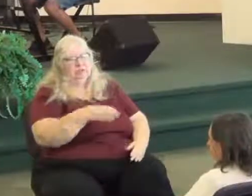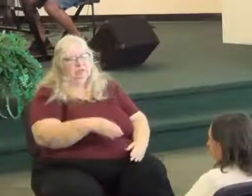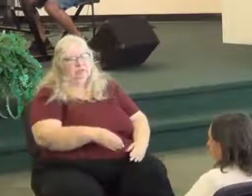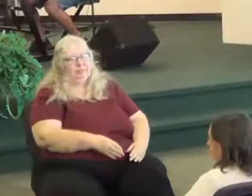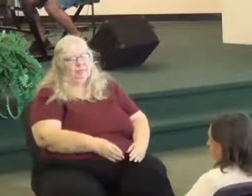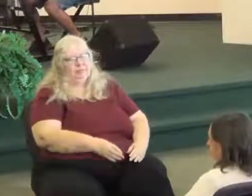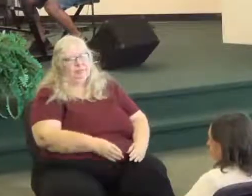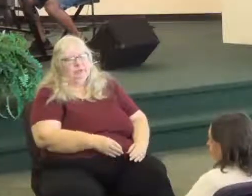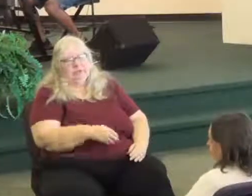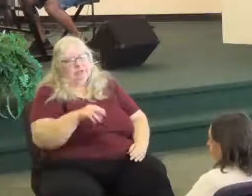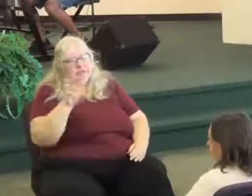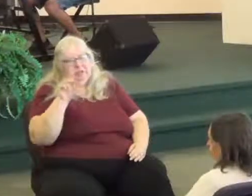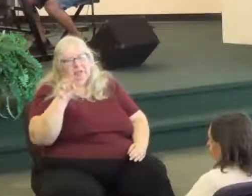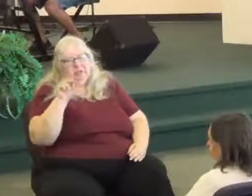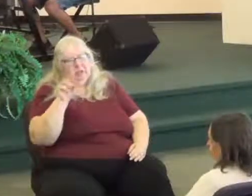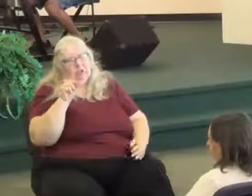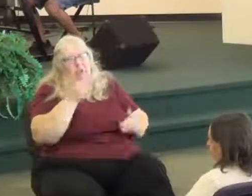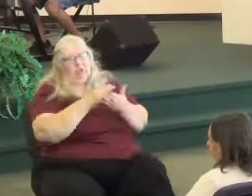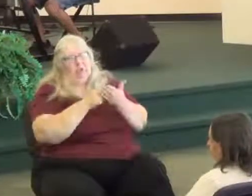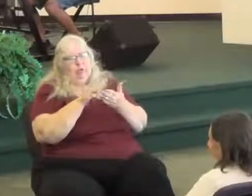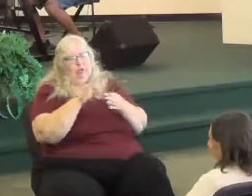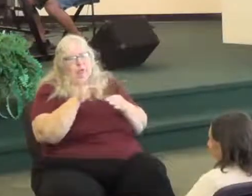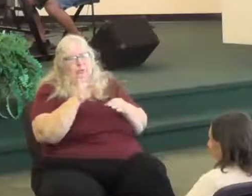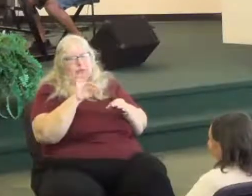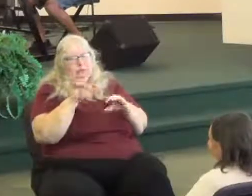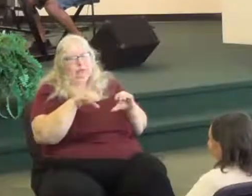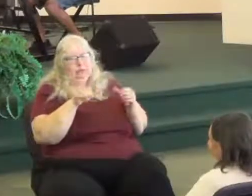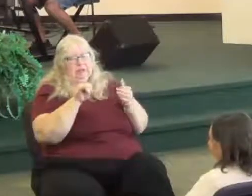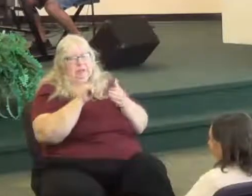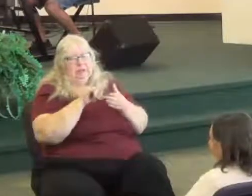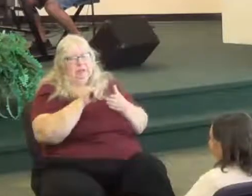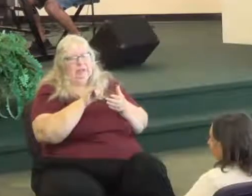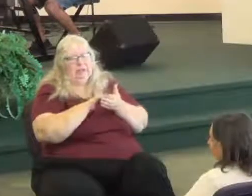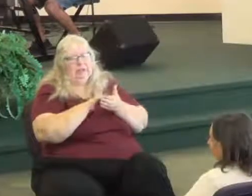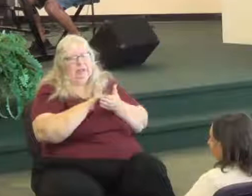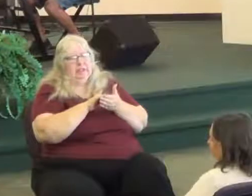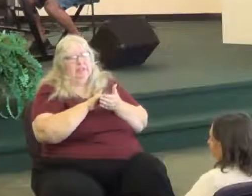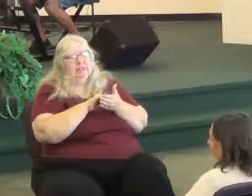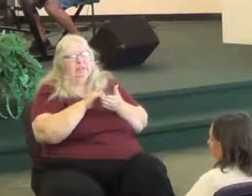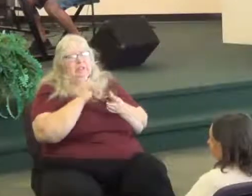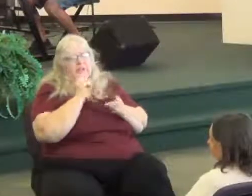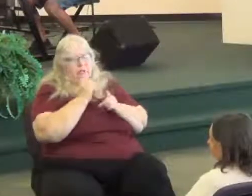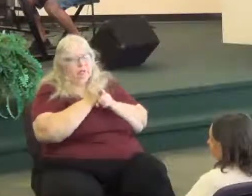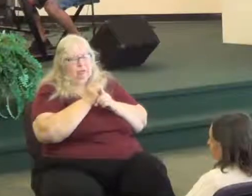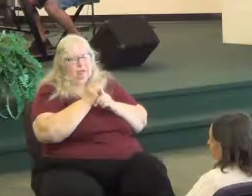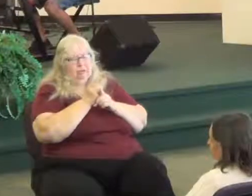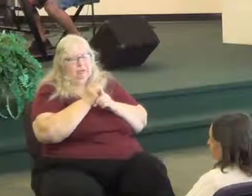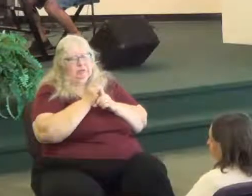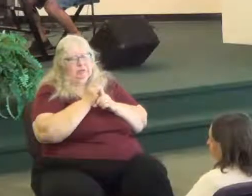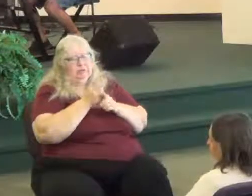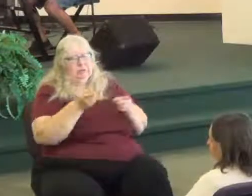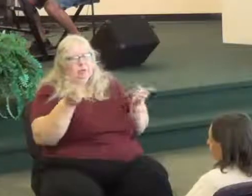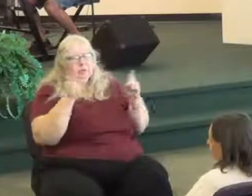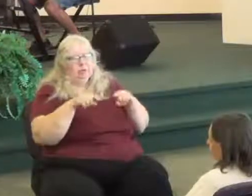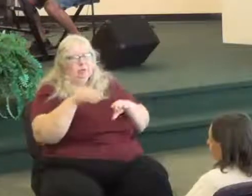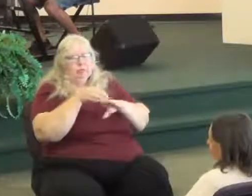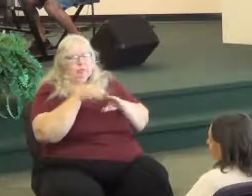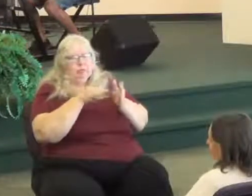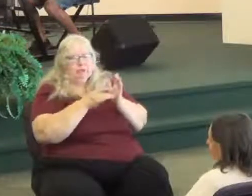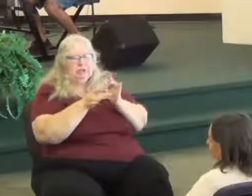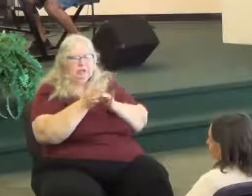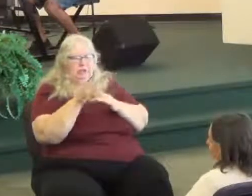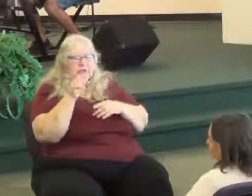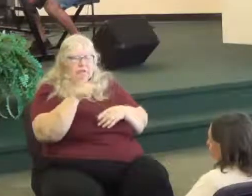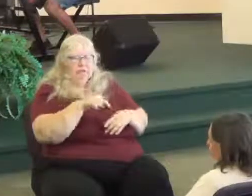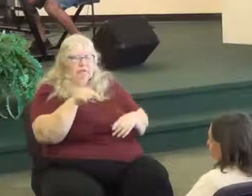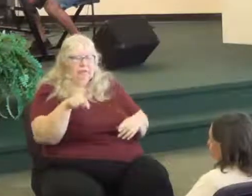And you'll say, "No, I didn't. The Holy Spirit did." And he's right. When we're at Jesus' feet, he